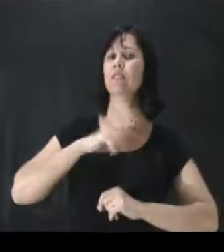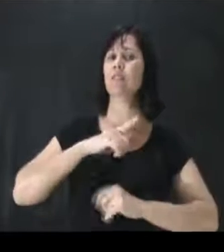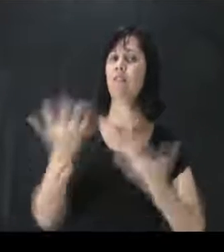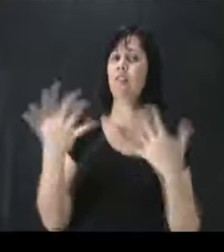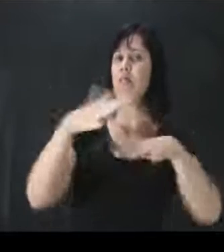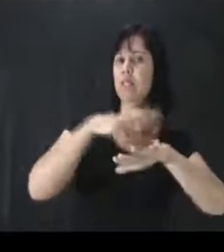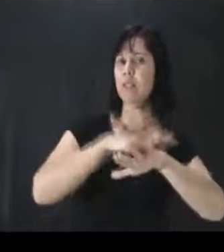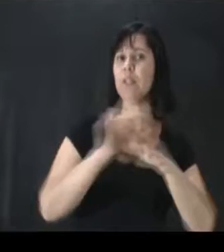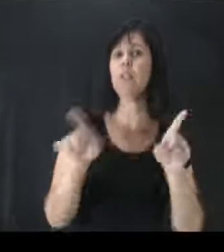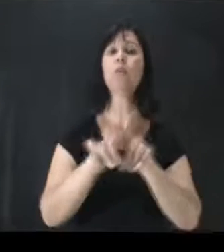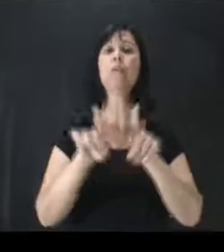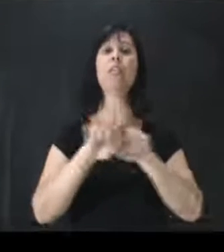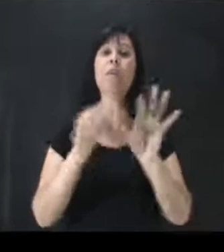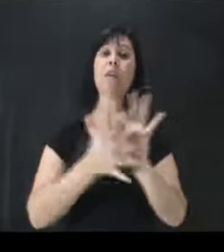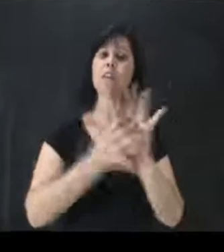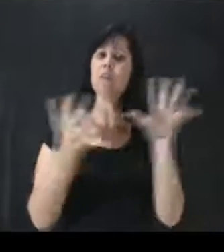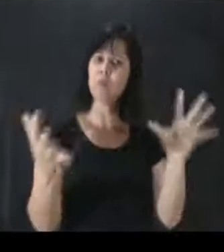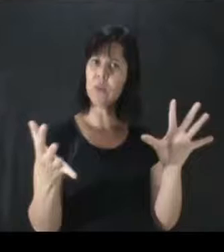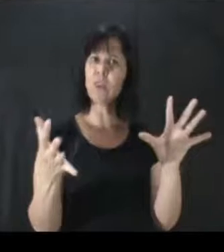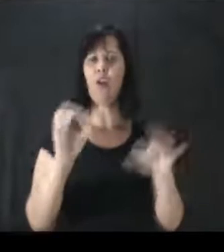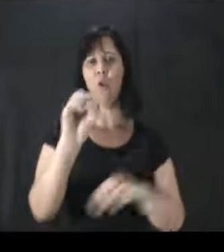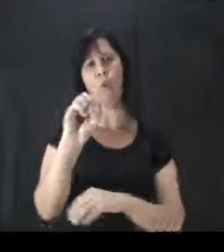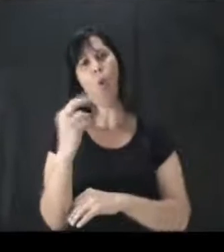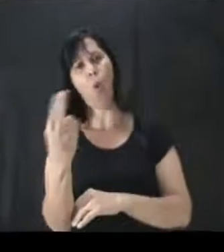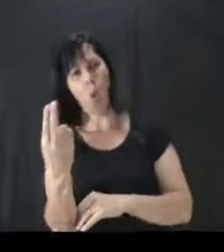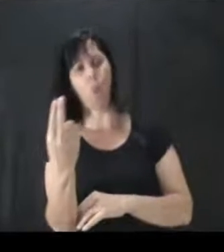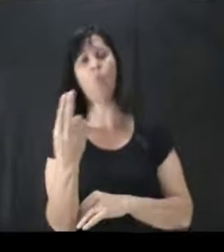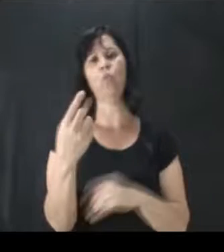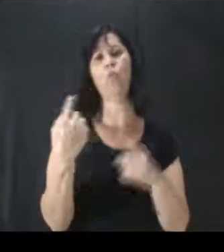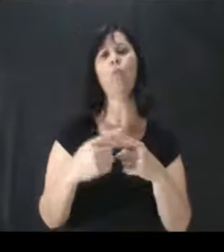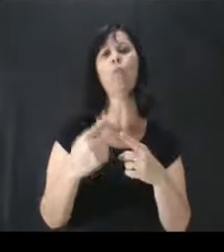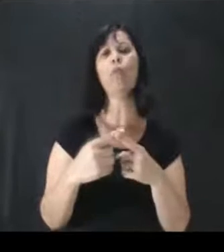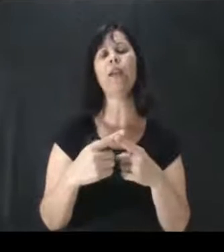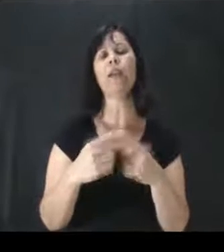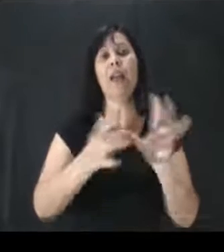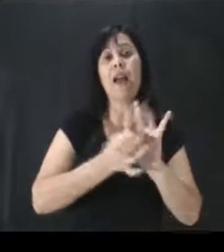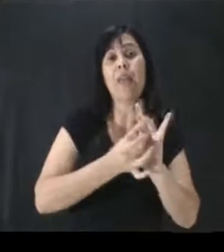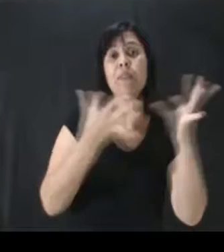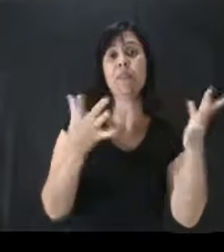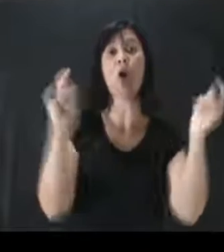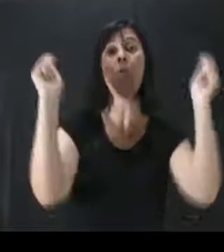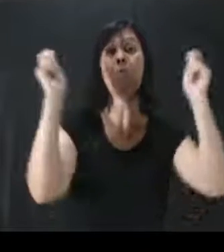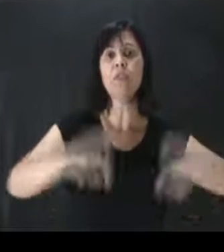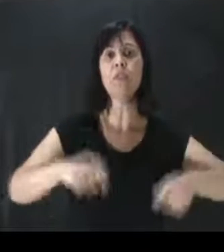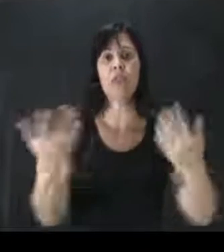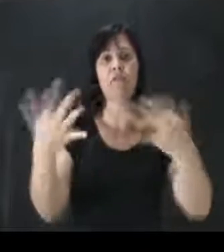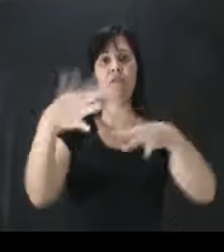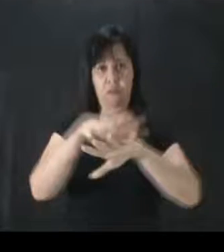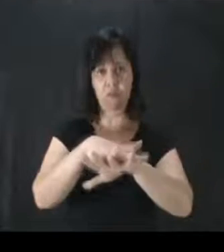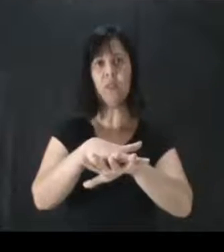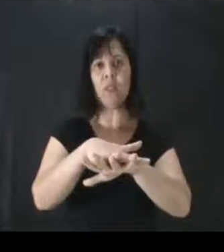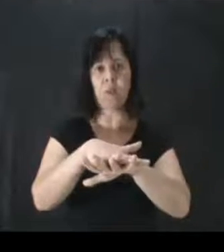inclusion, emancipation or inclusion, and as if emancipation allowed